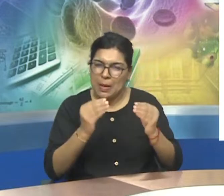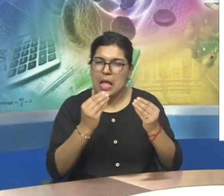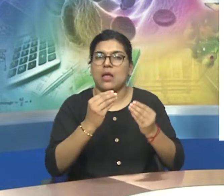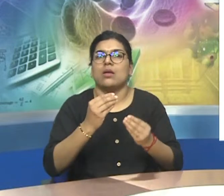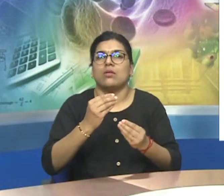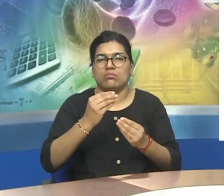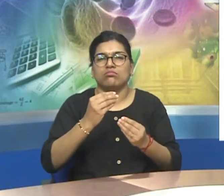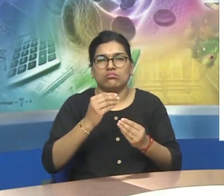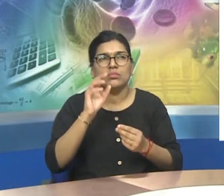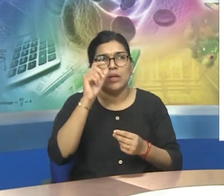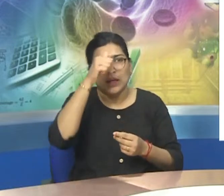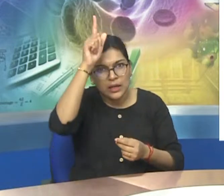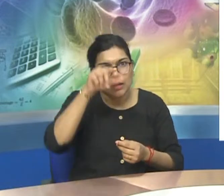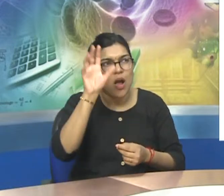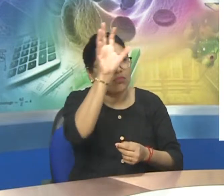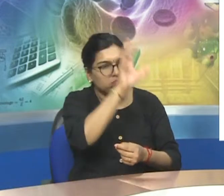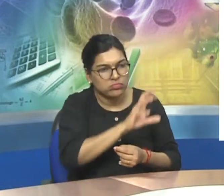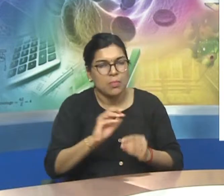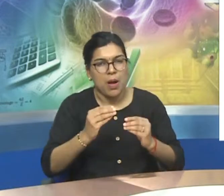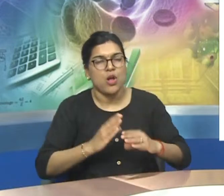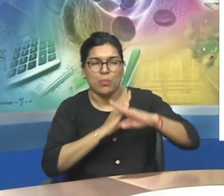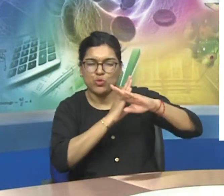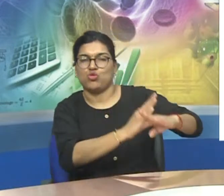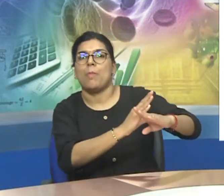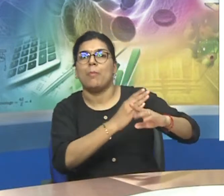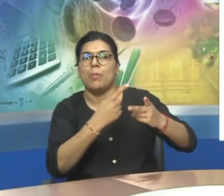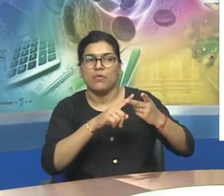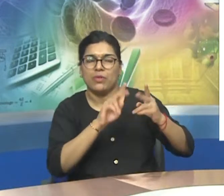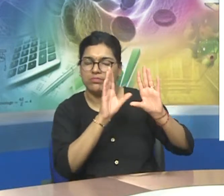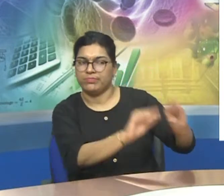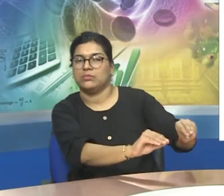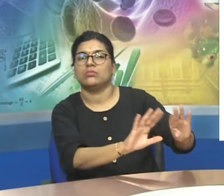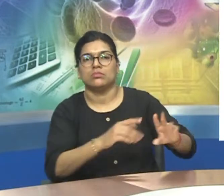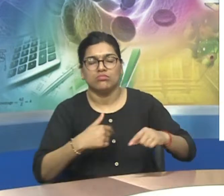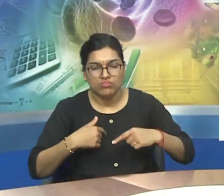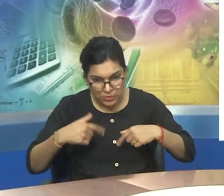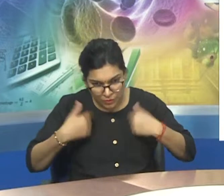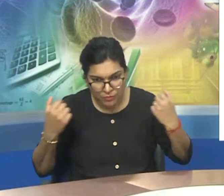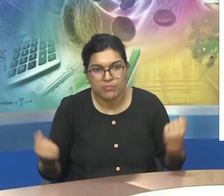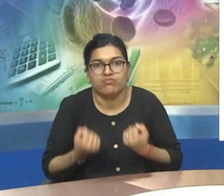because they are more focused on the TV serials and TV programs.